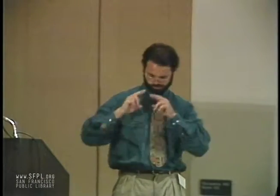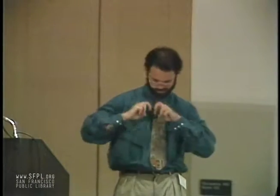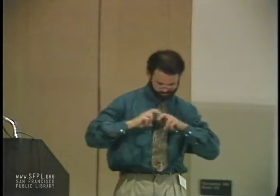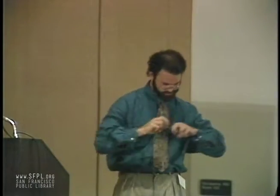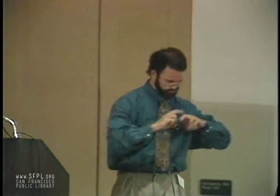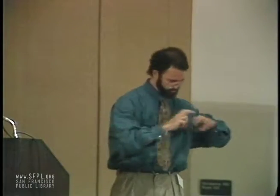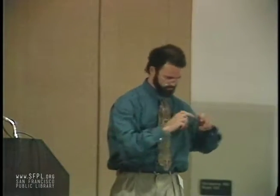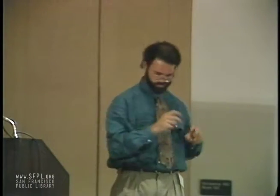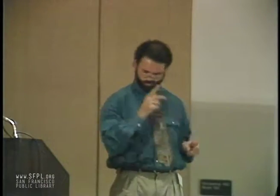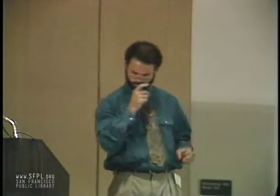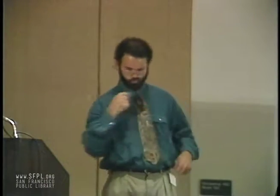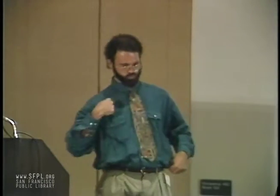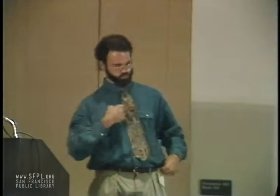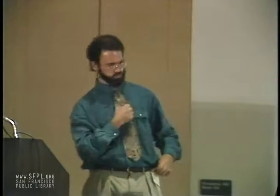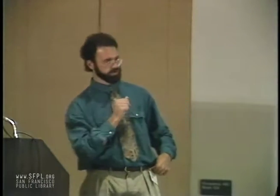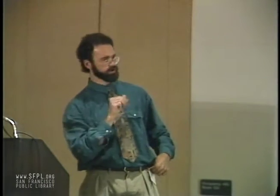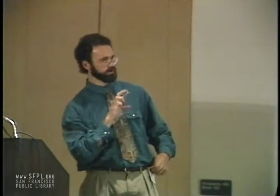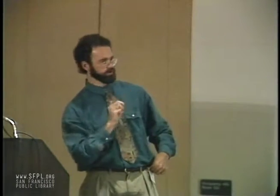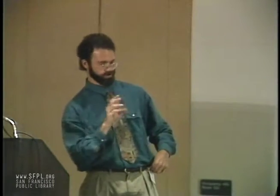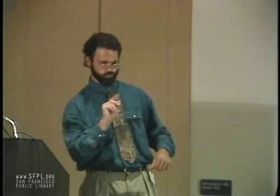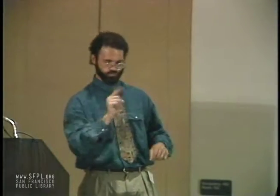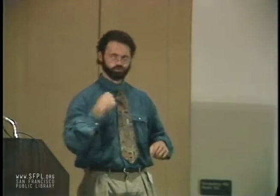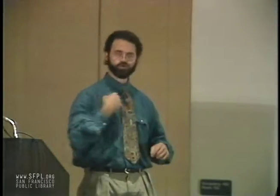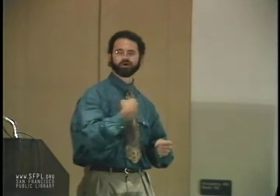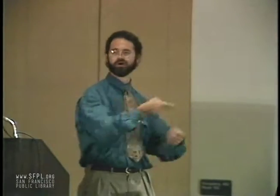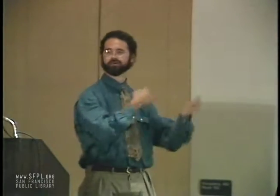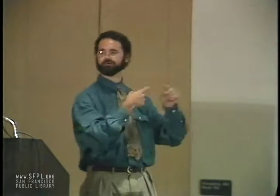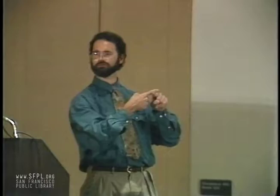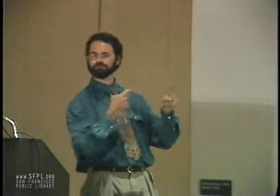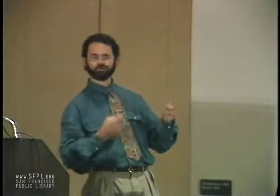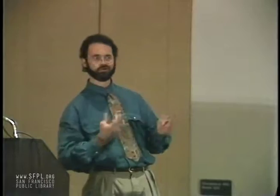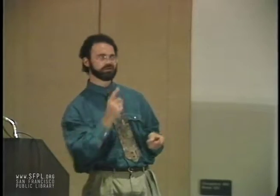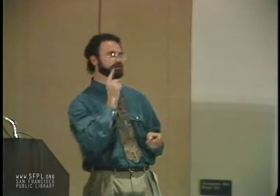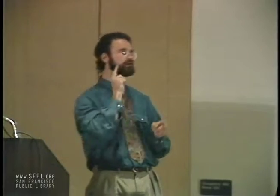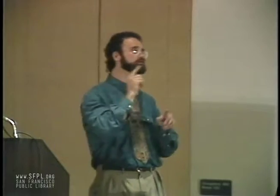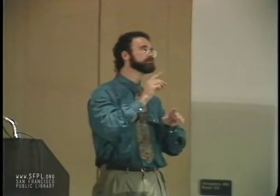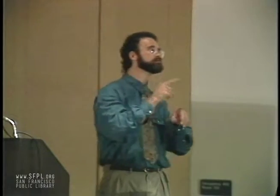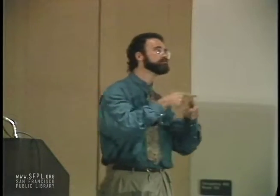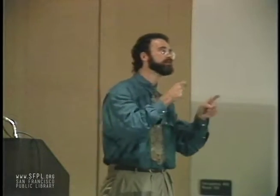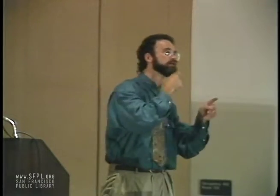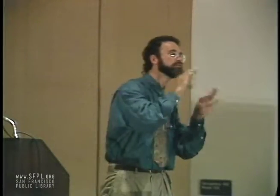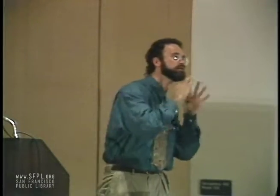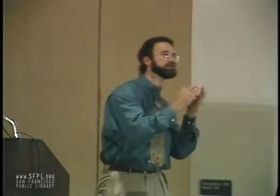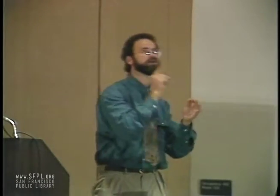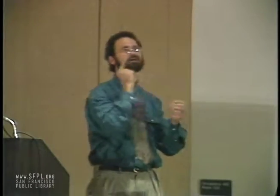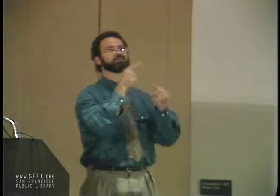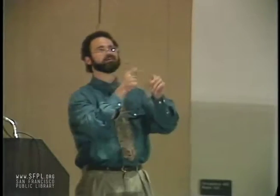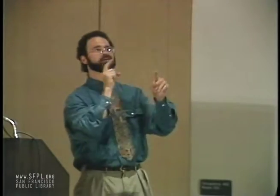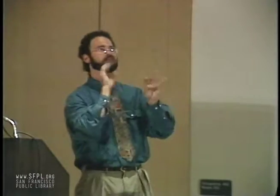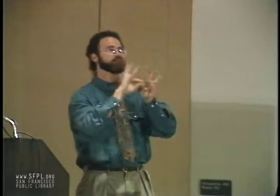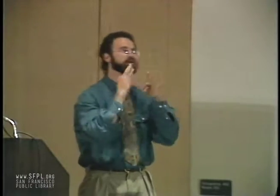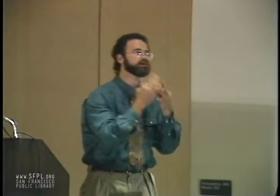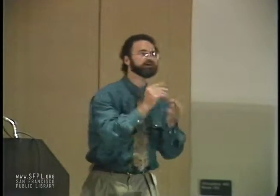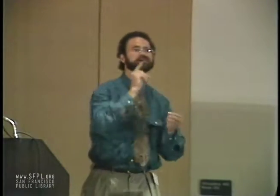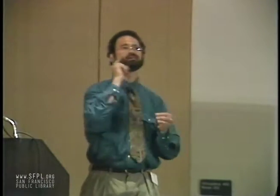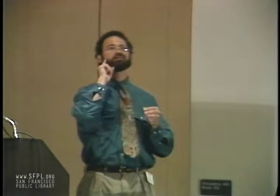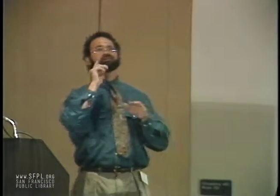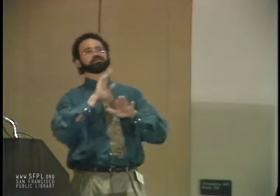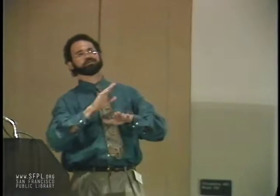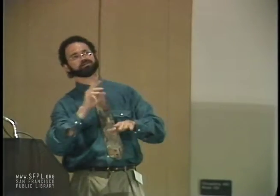the diversity of the deaf people within the community, and to continue to analyze who we